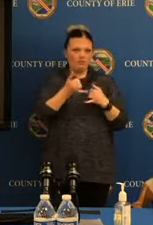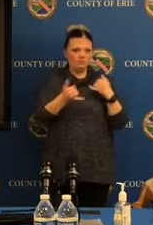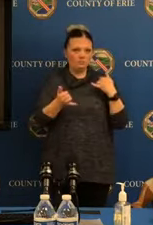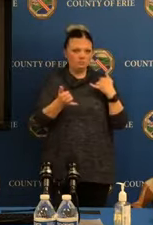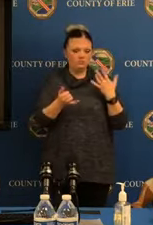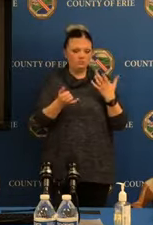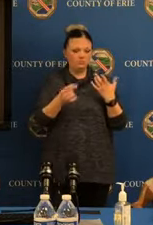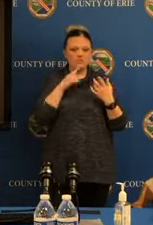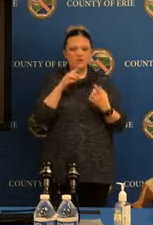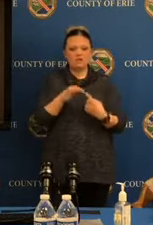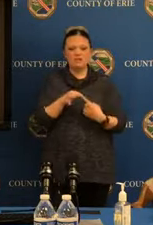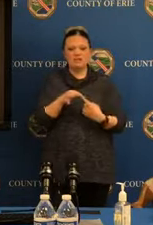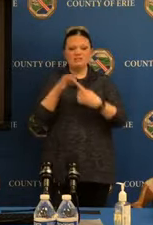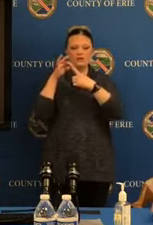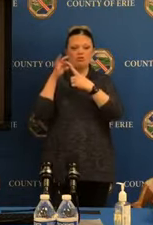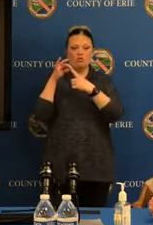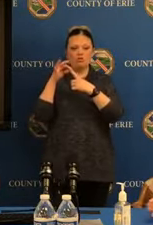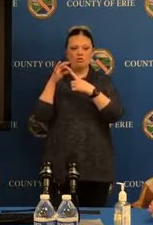a special